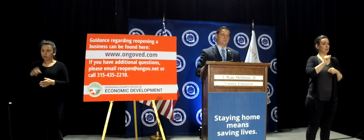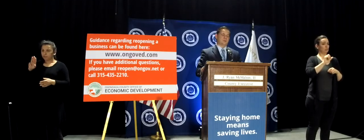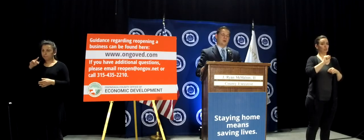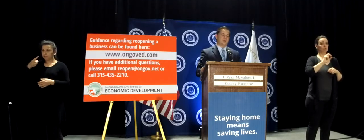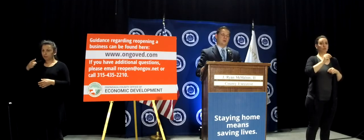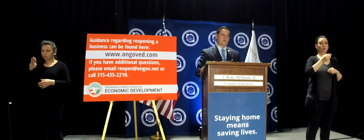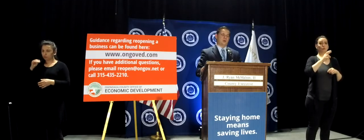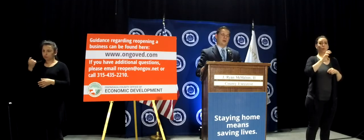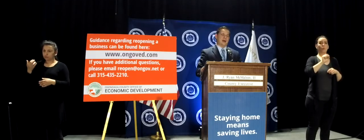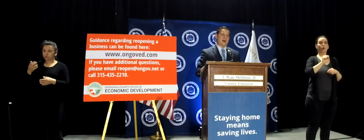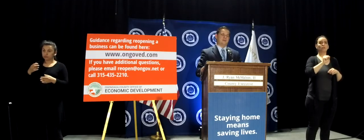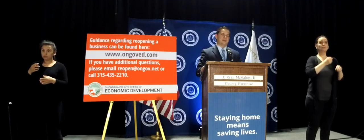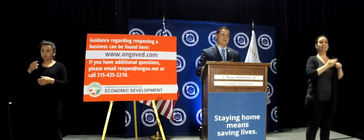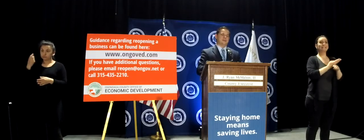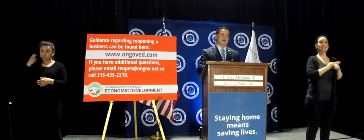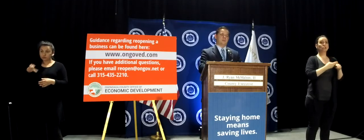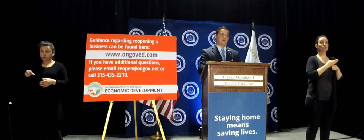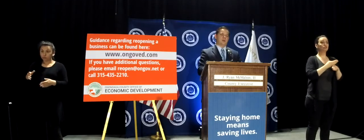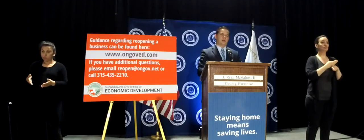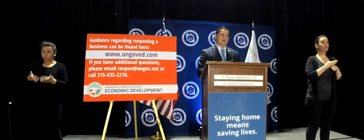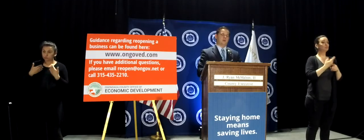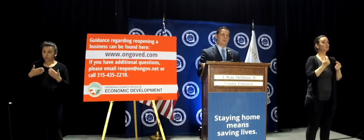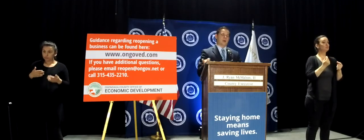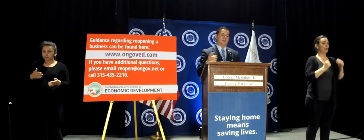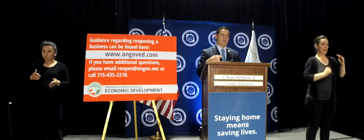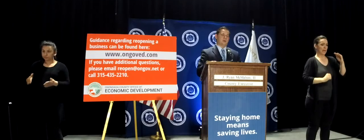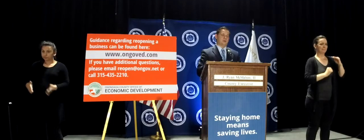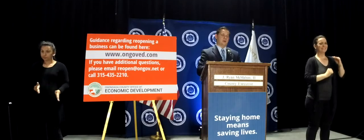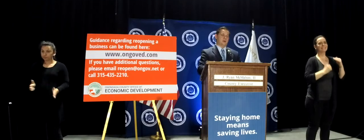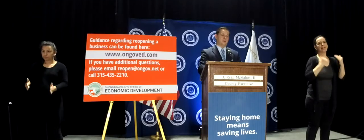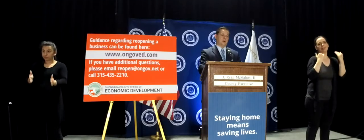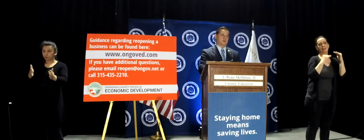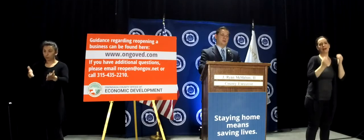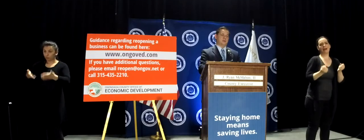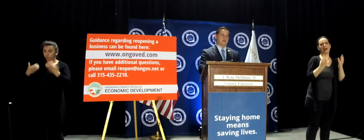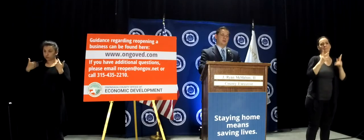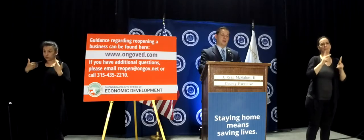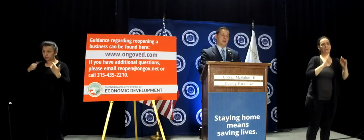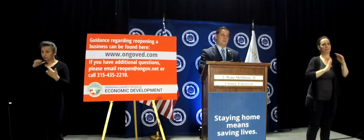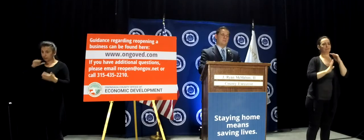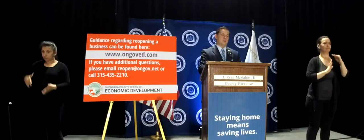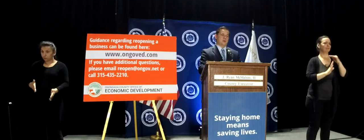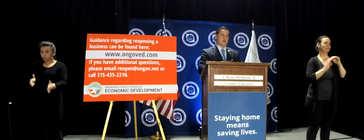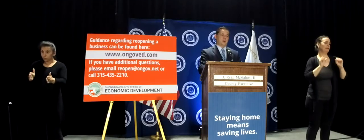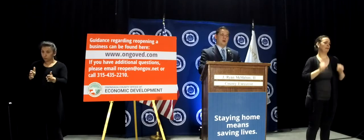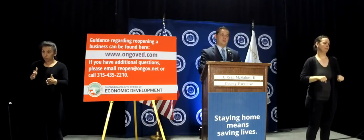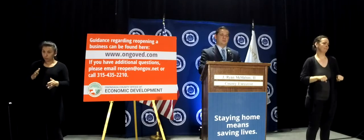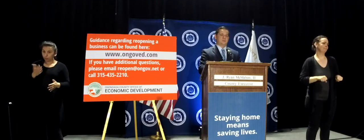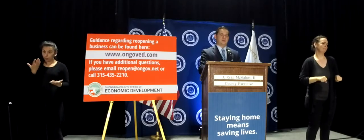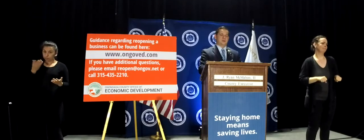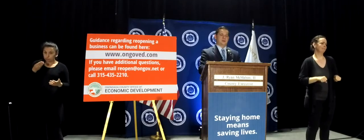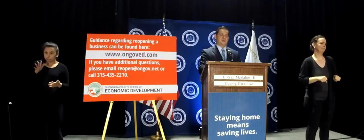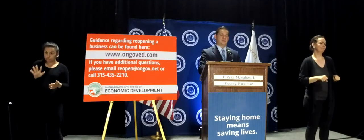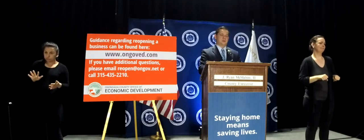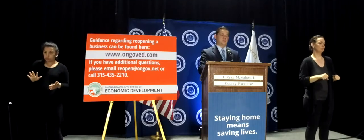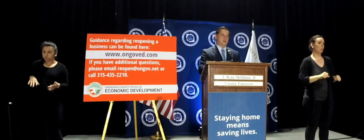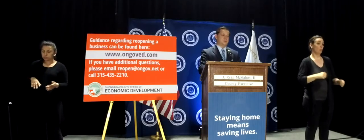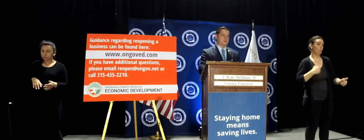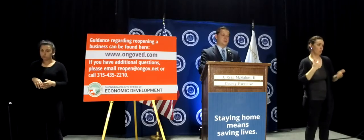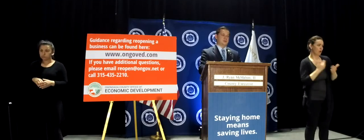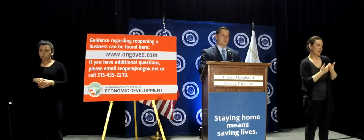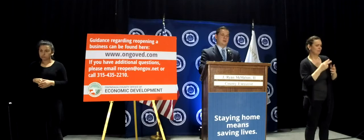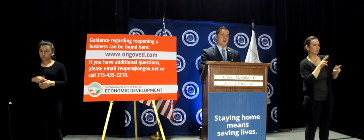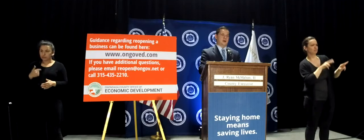limited. We're gonna have things set up in a way, and again, we'll probably invite you out there to take a look at it because I think it's gonna